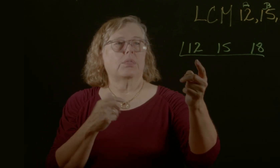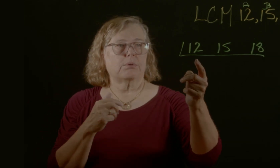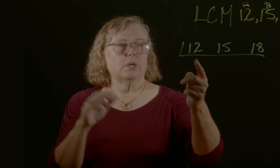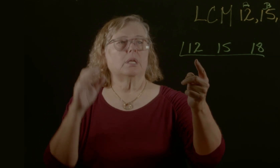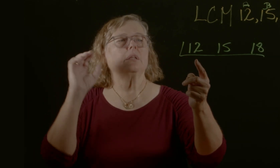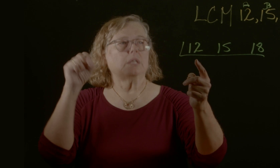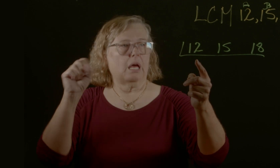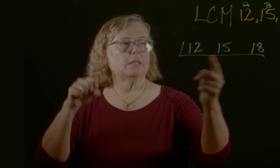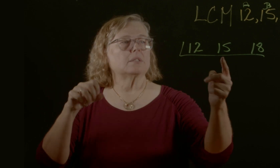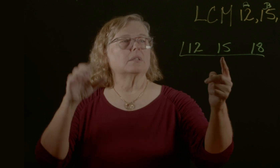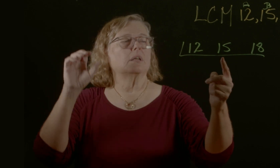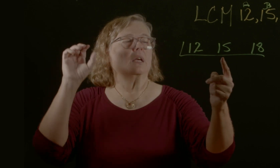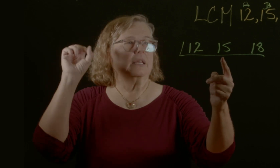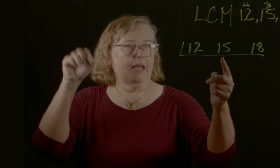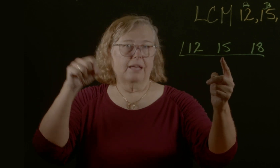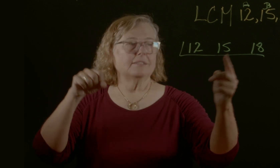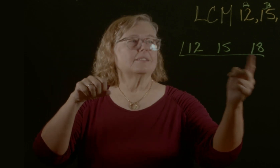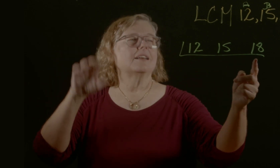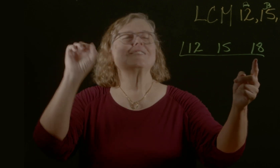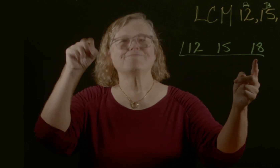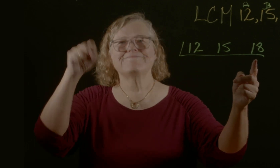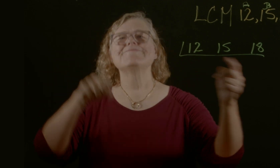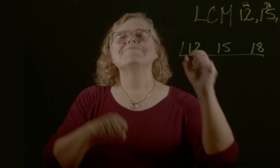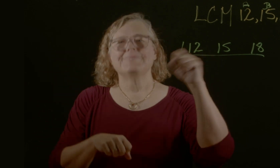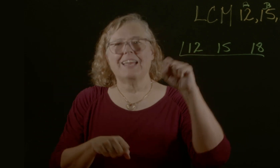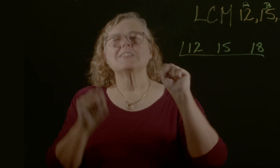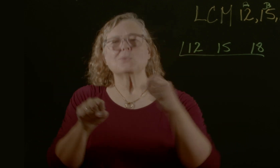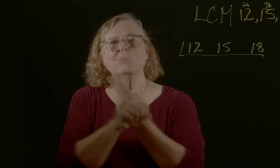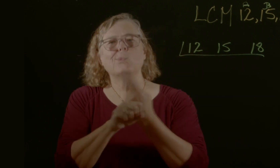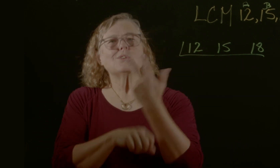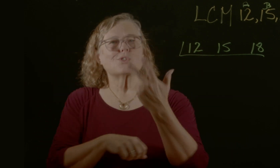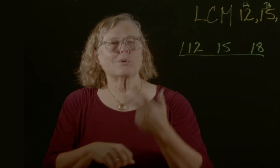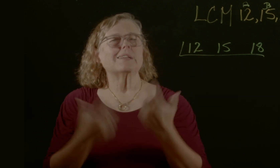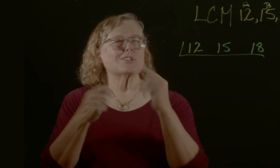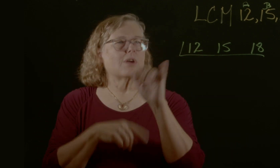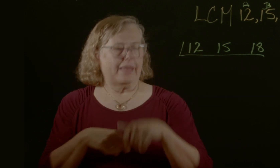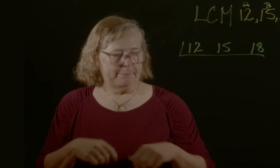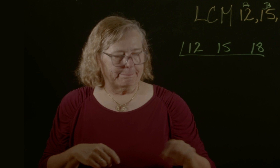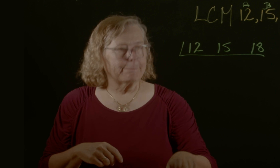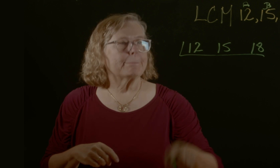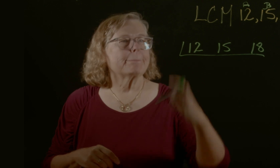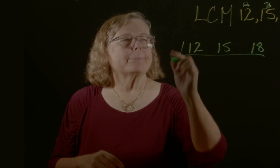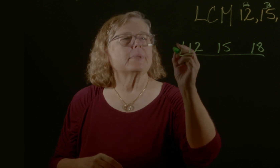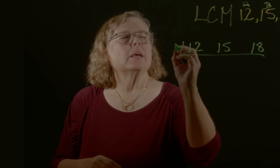Yeah. Yes. And yes. All right. Good job. We're going to try 3.